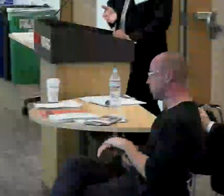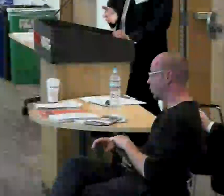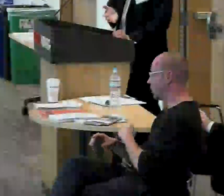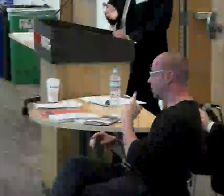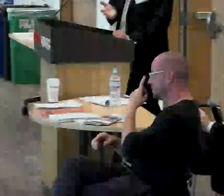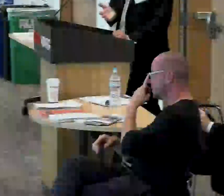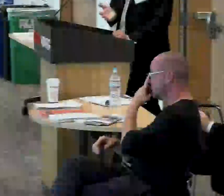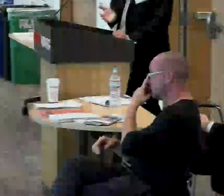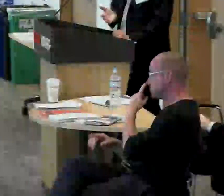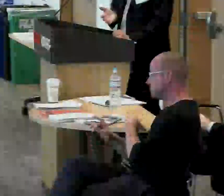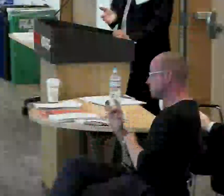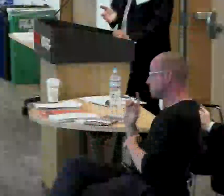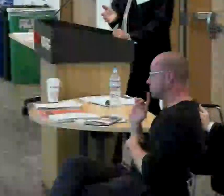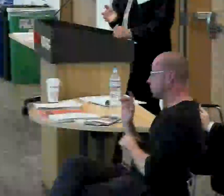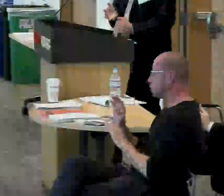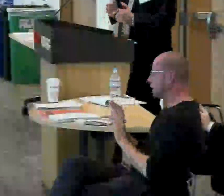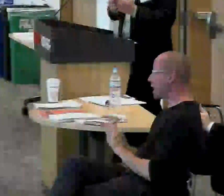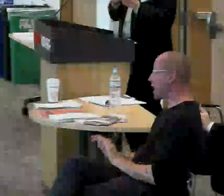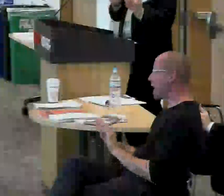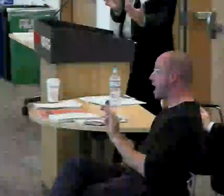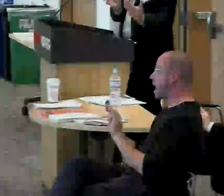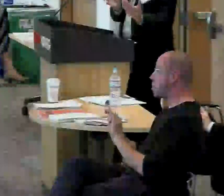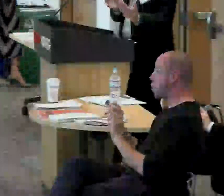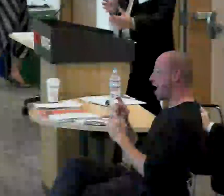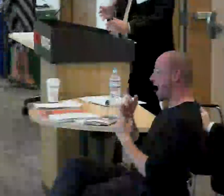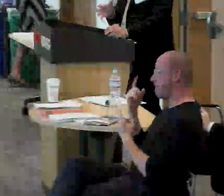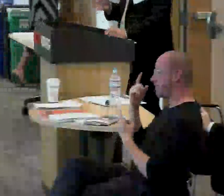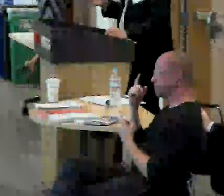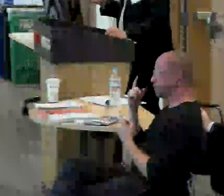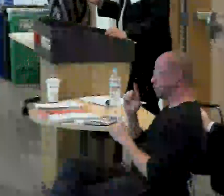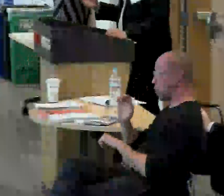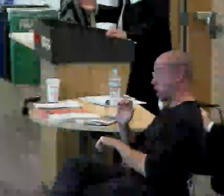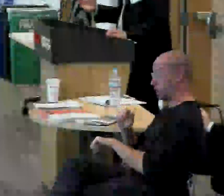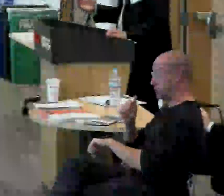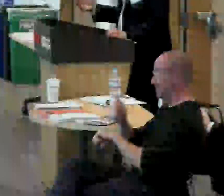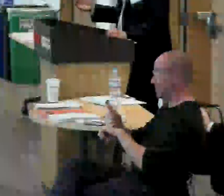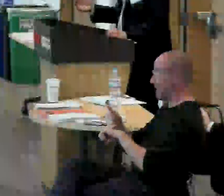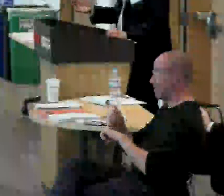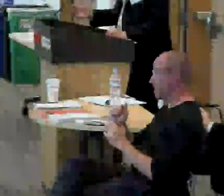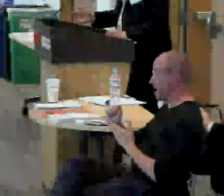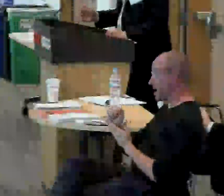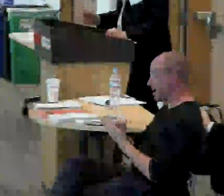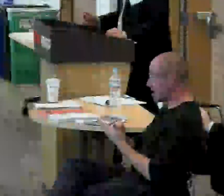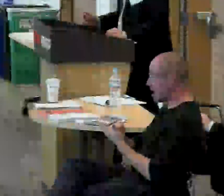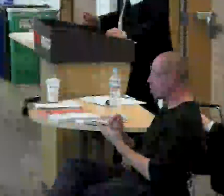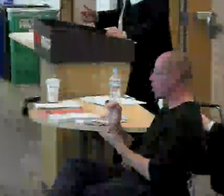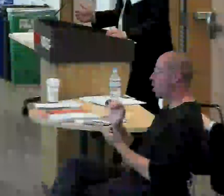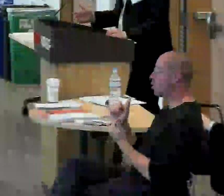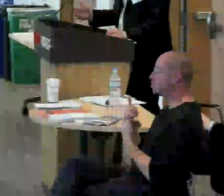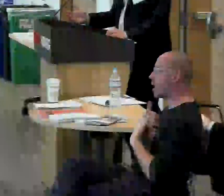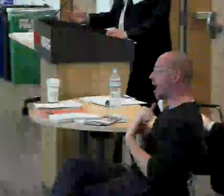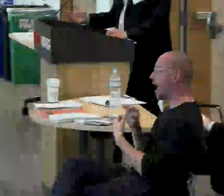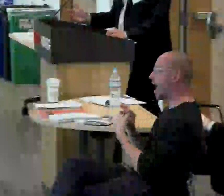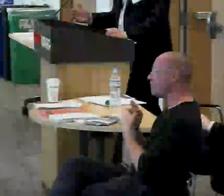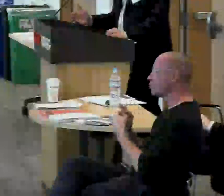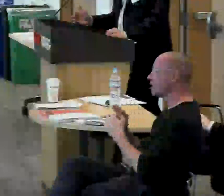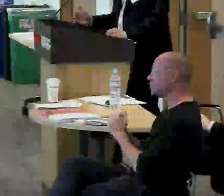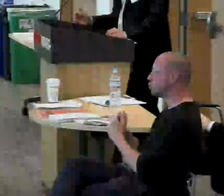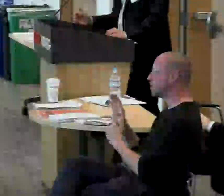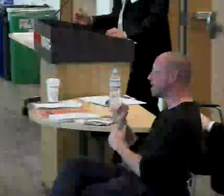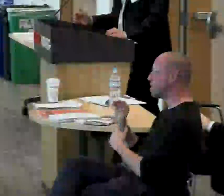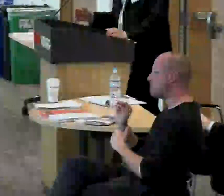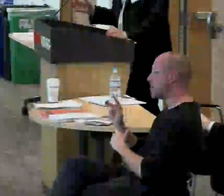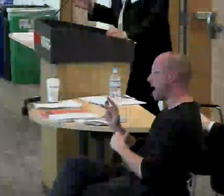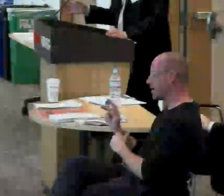So it's really important not just to consider opening the account, but having the relationship with a bank or credit union